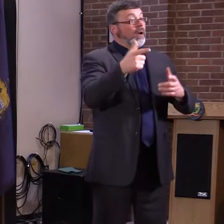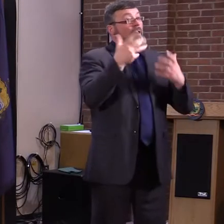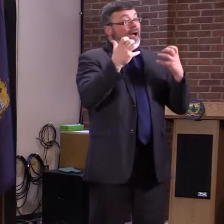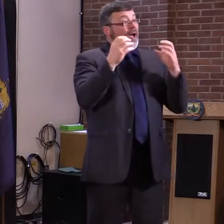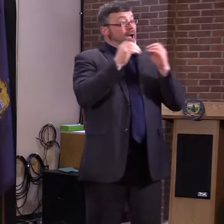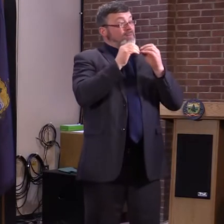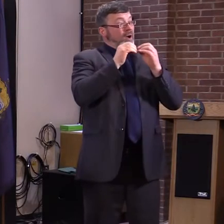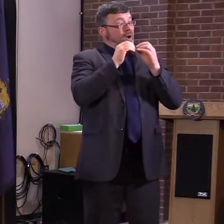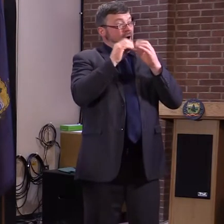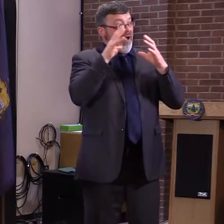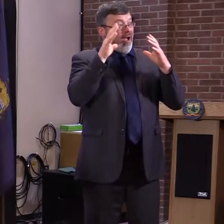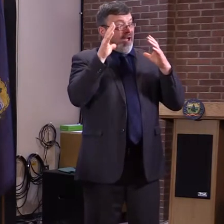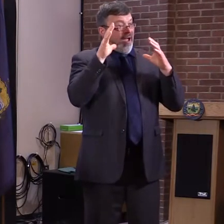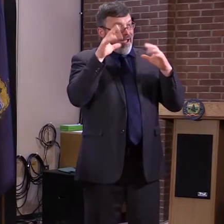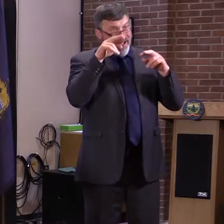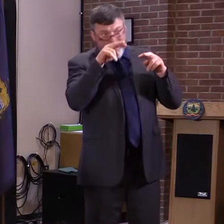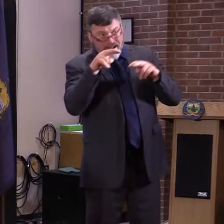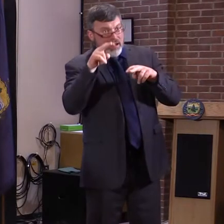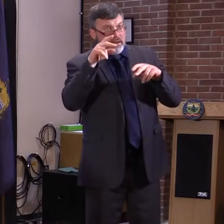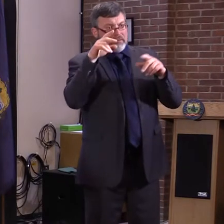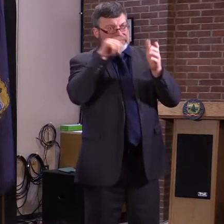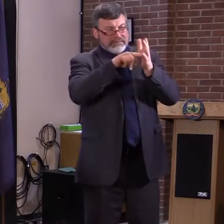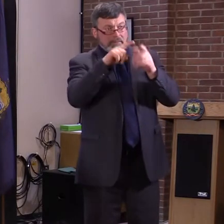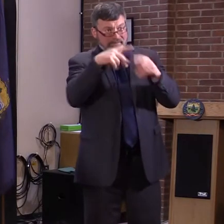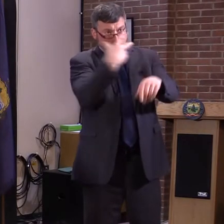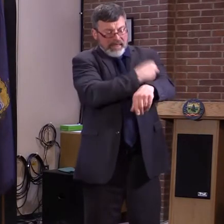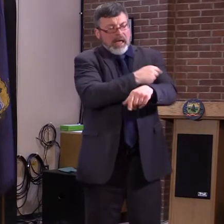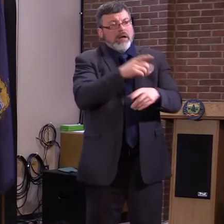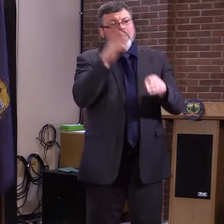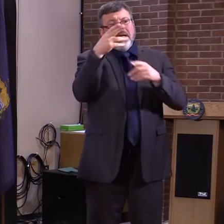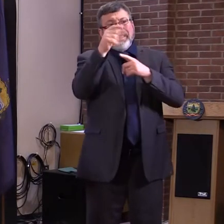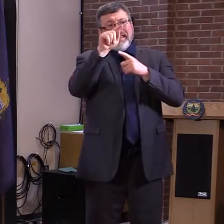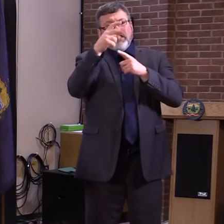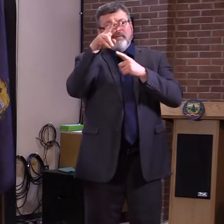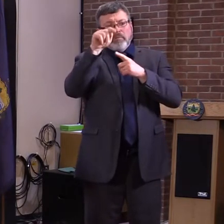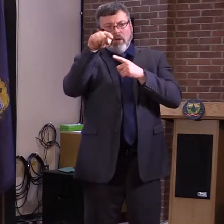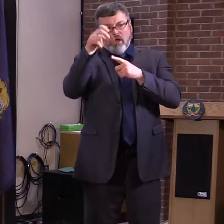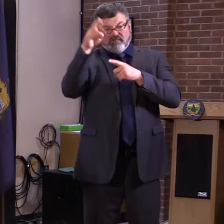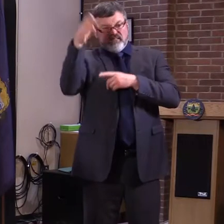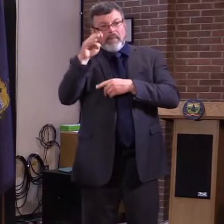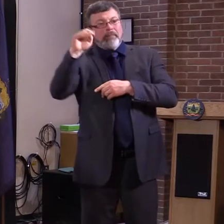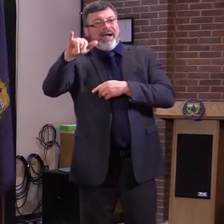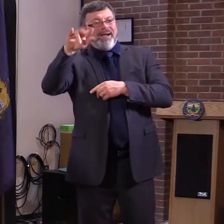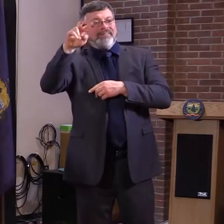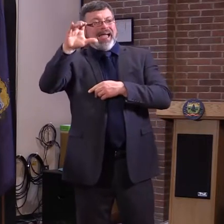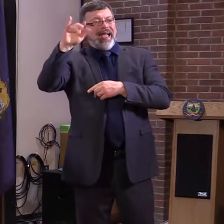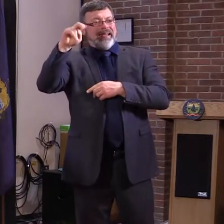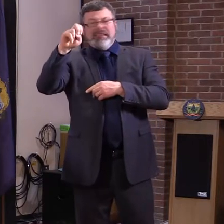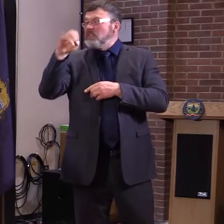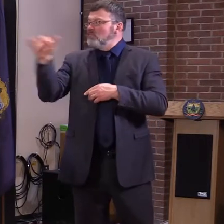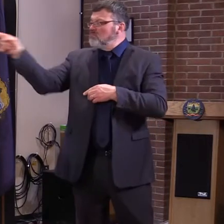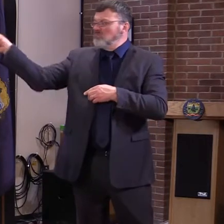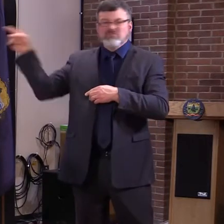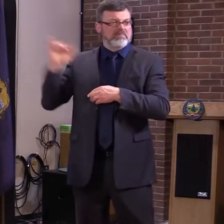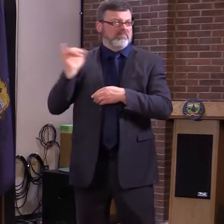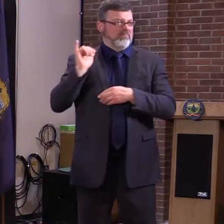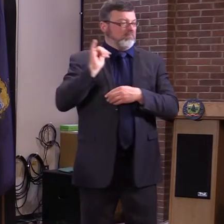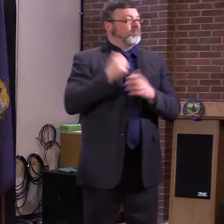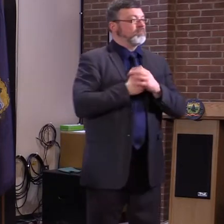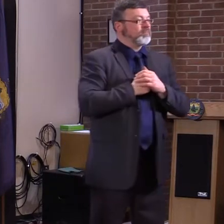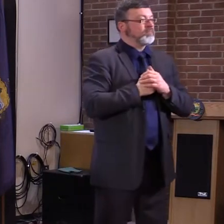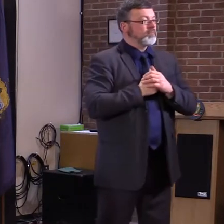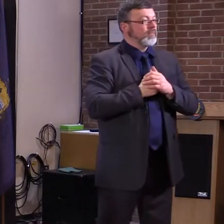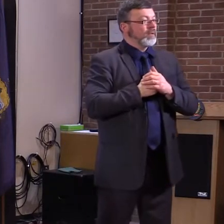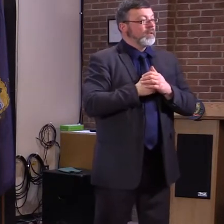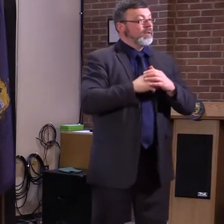The state's most recent focus on testing and mass distribution has been on getting those resources out to Vermonters who